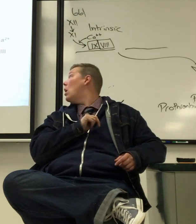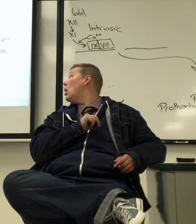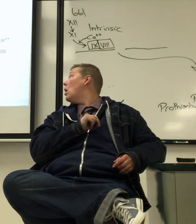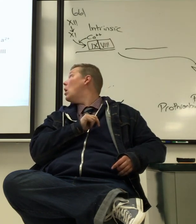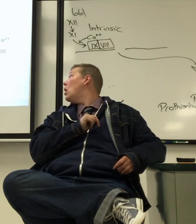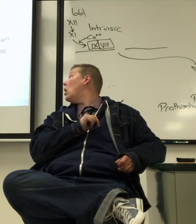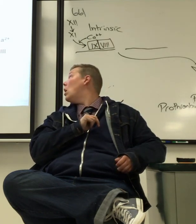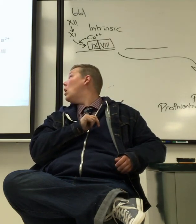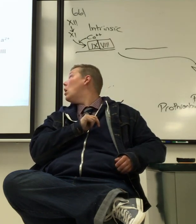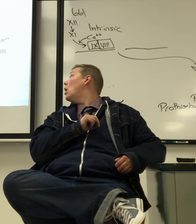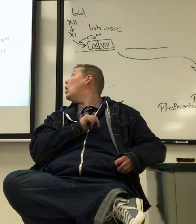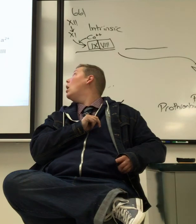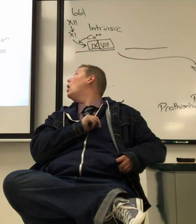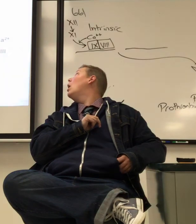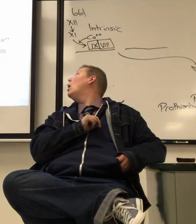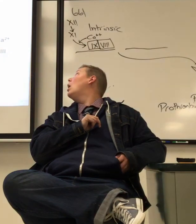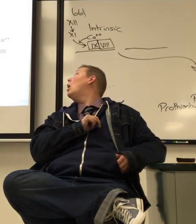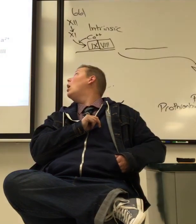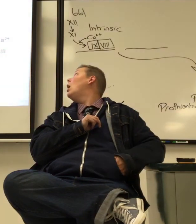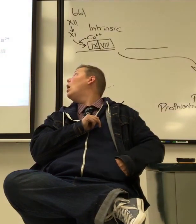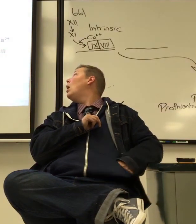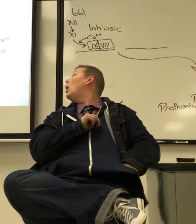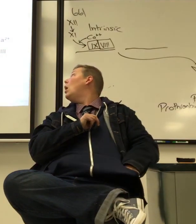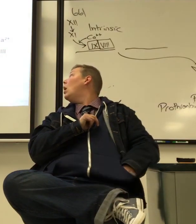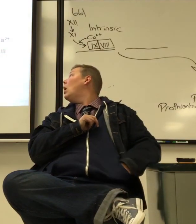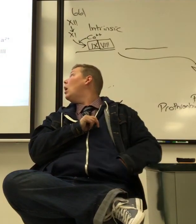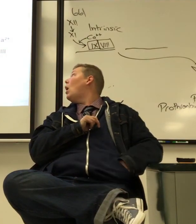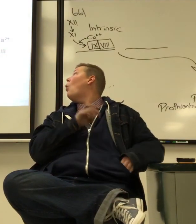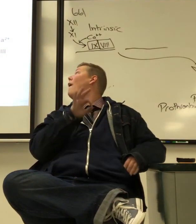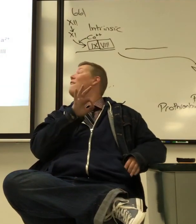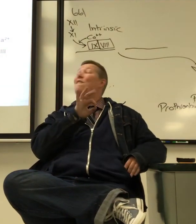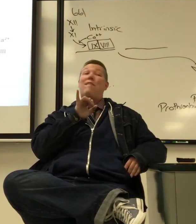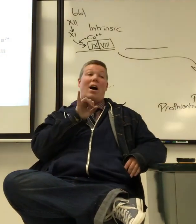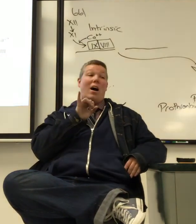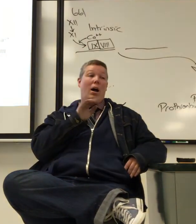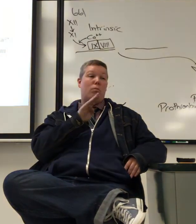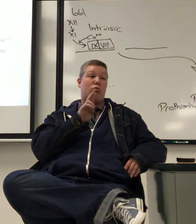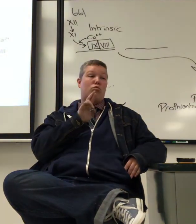The thrombin will activate that into your fibrin threads.